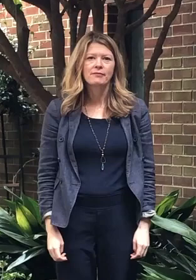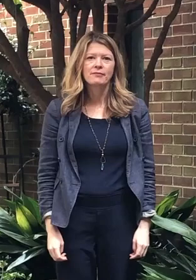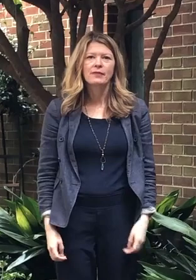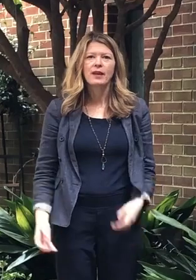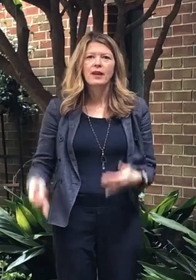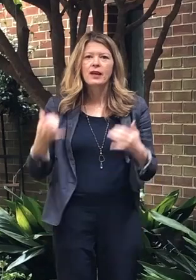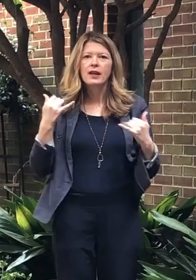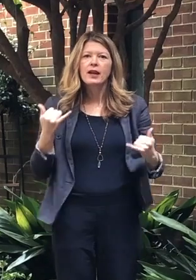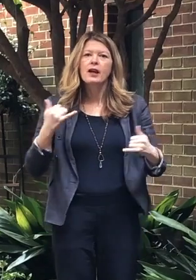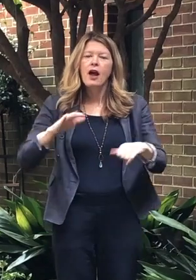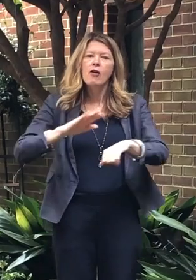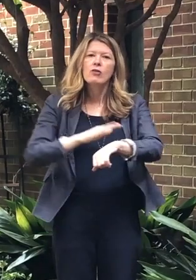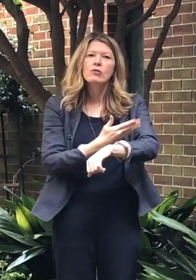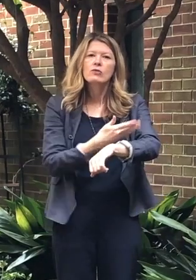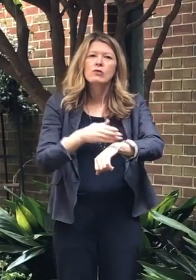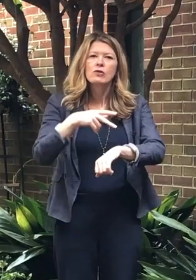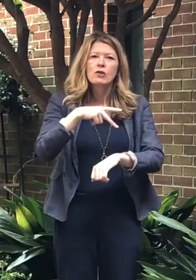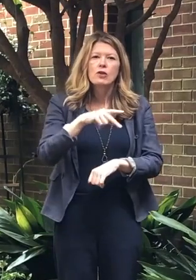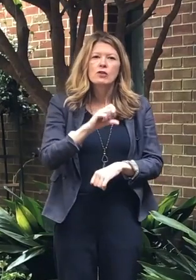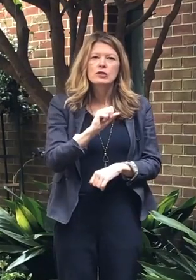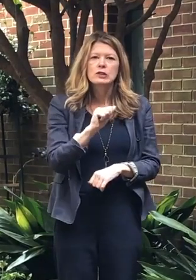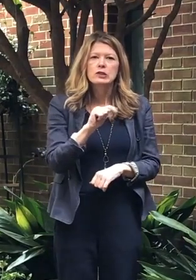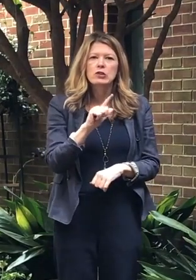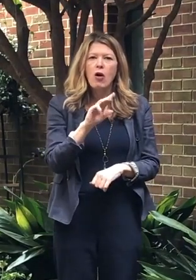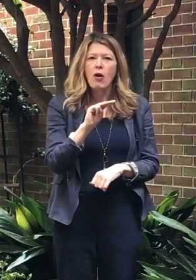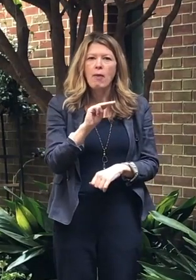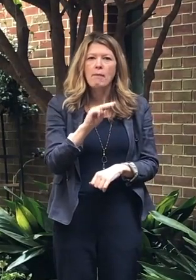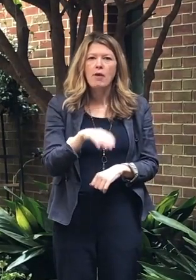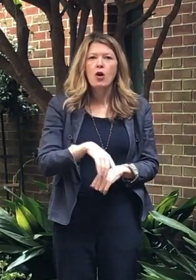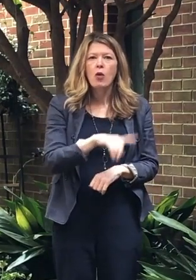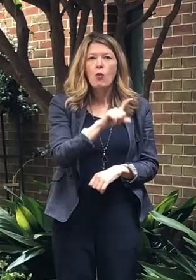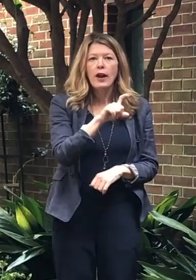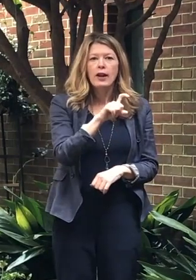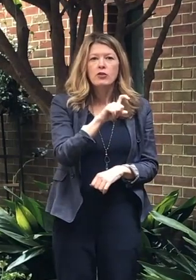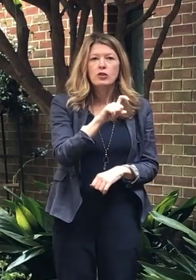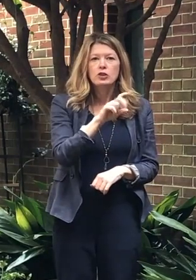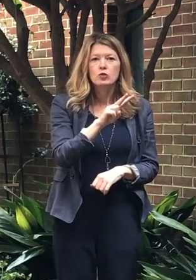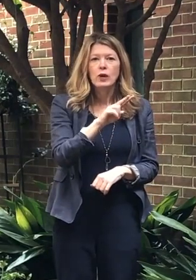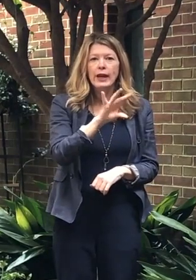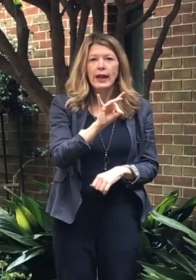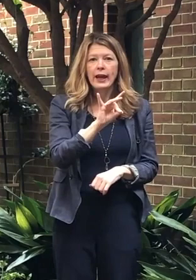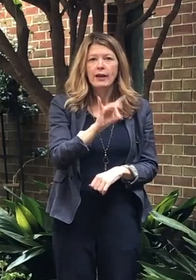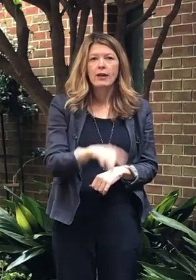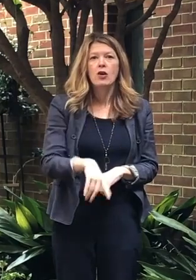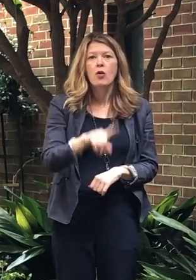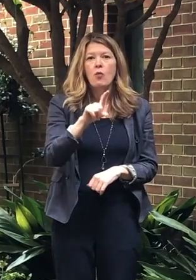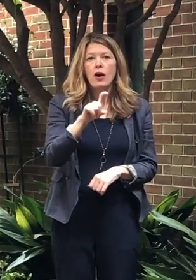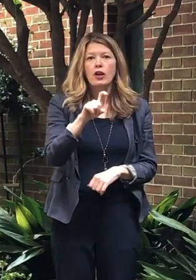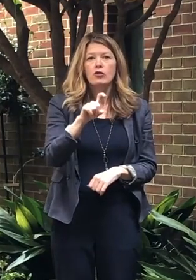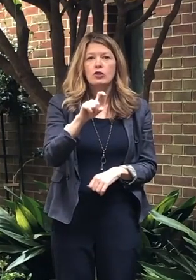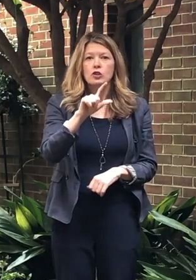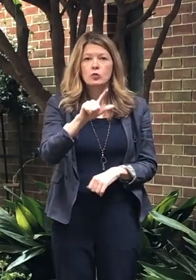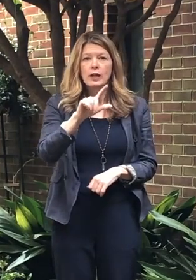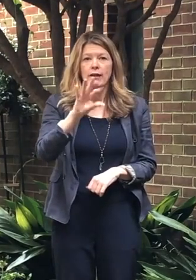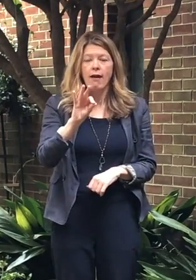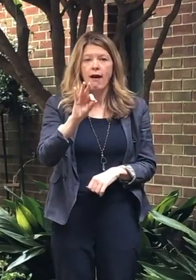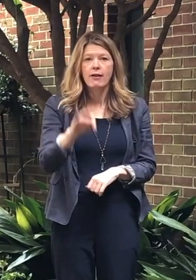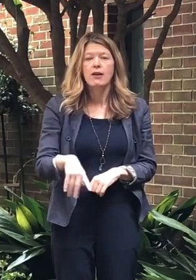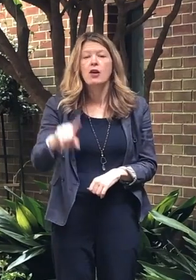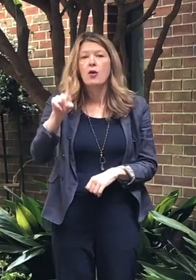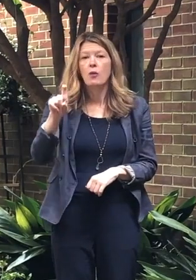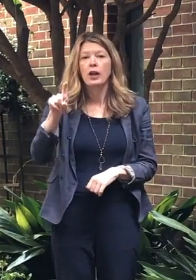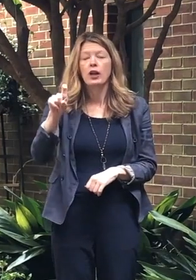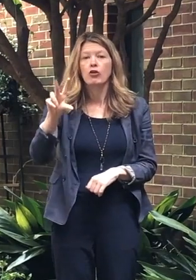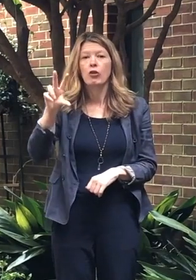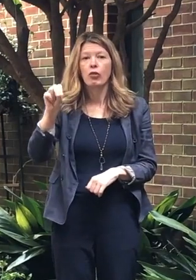Our psalms appointed for tonight are Psalms 128, 129, and 130. And